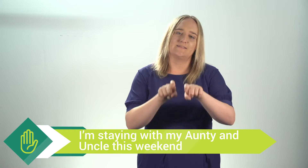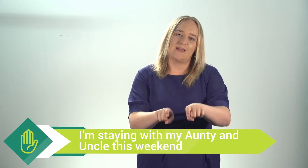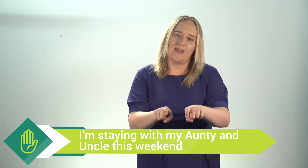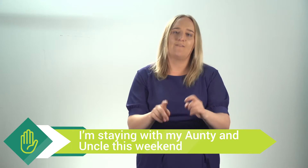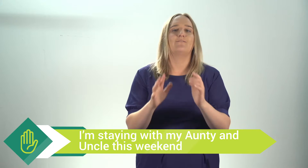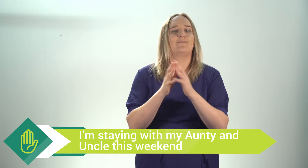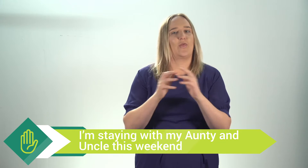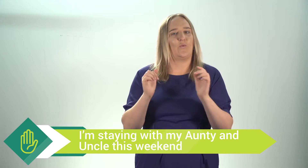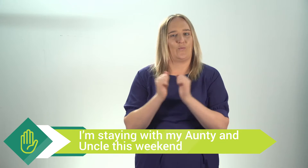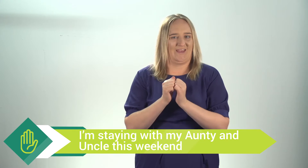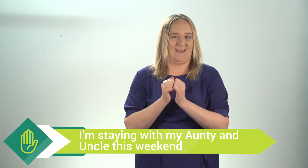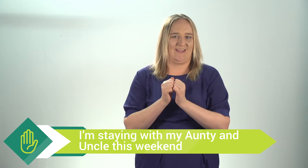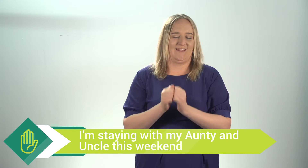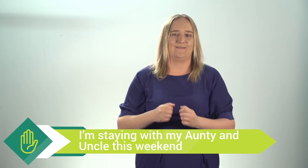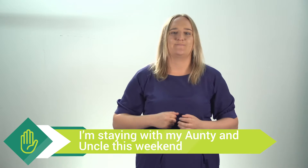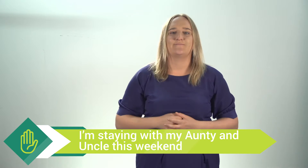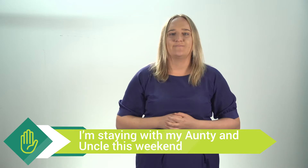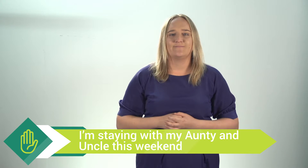I'm staying with my auntie and uncle this weekend.